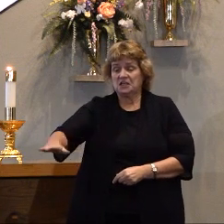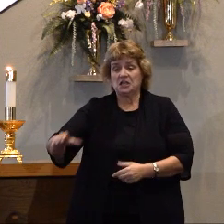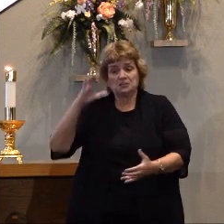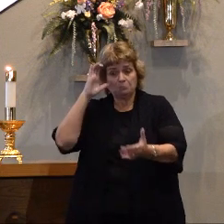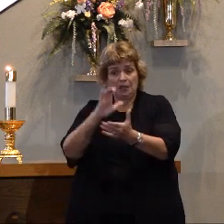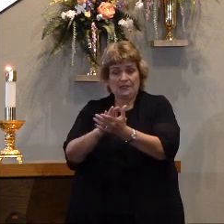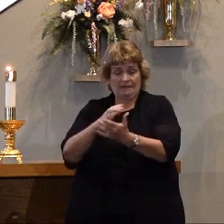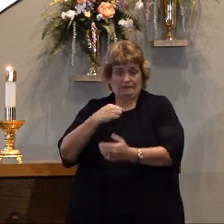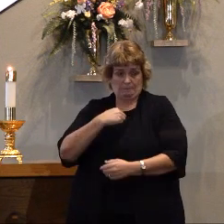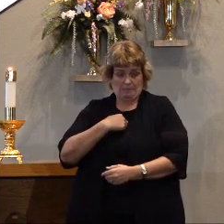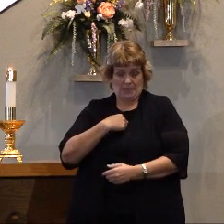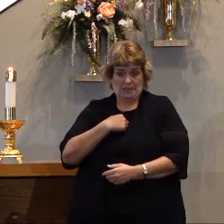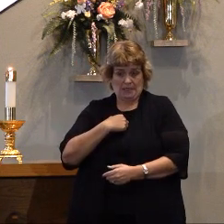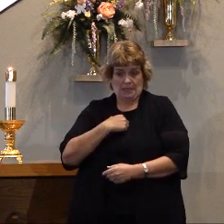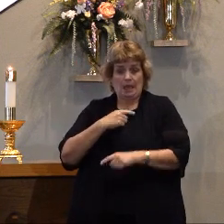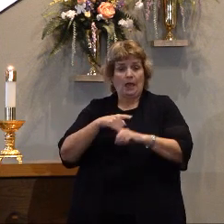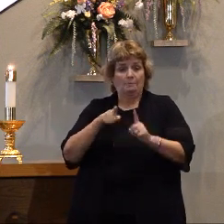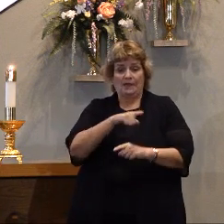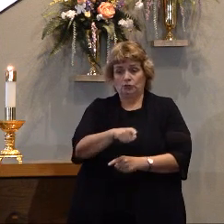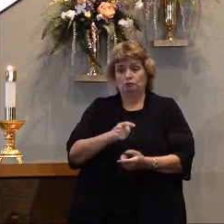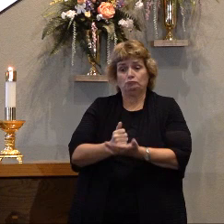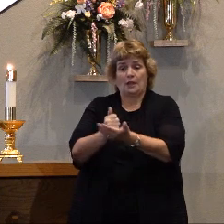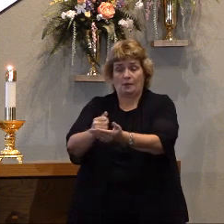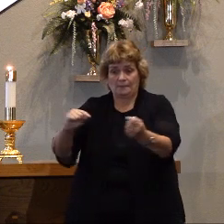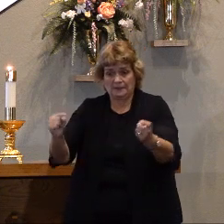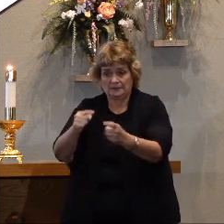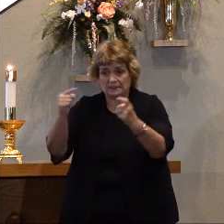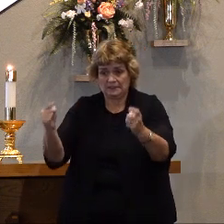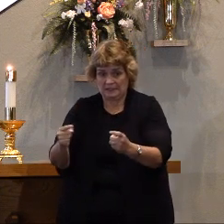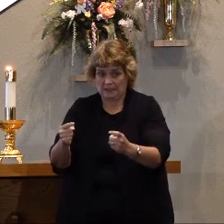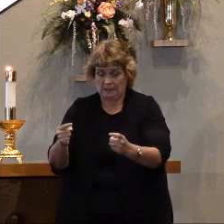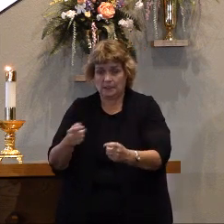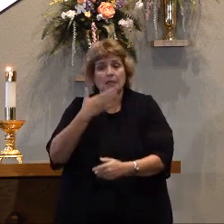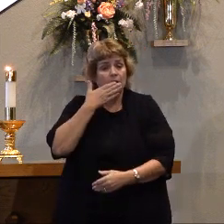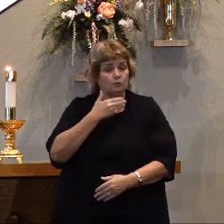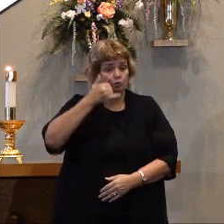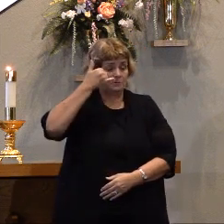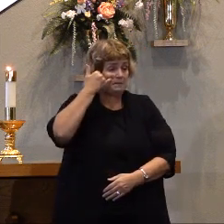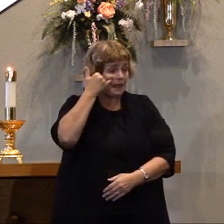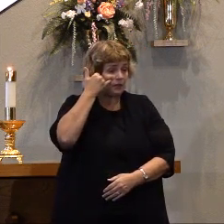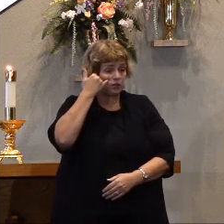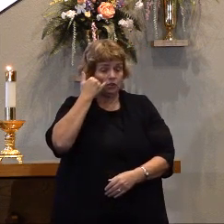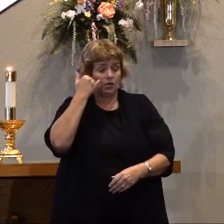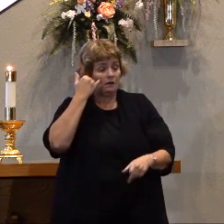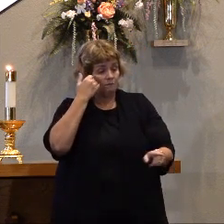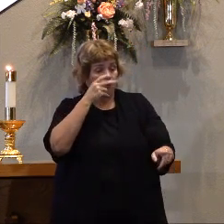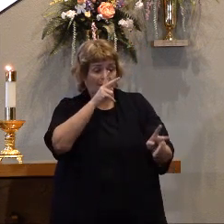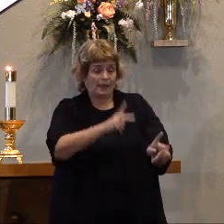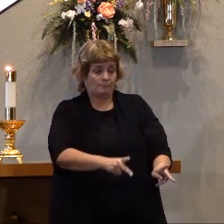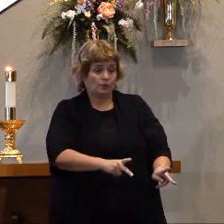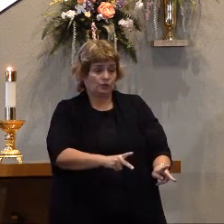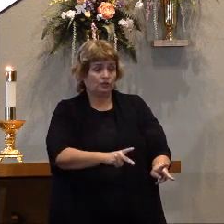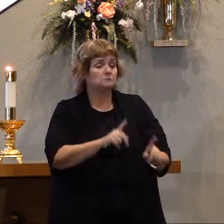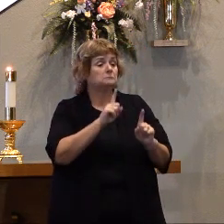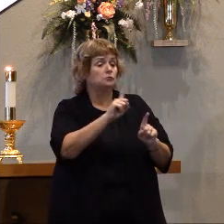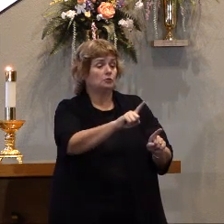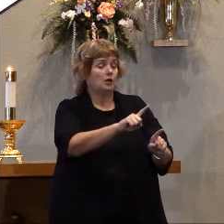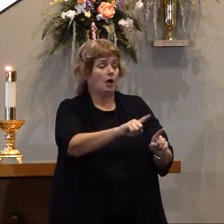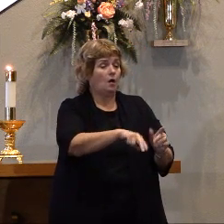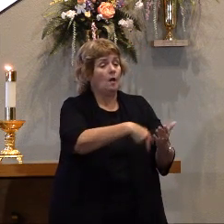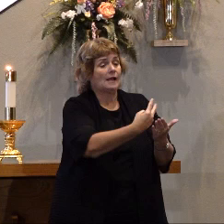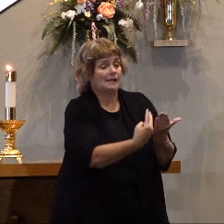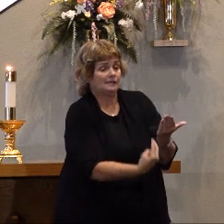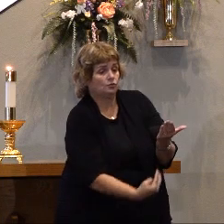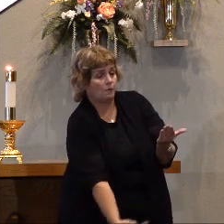would be better for him to have a large millstone hung around his neck and to be drowned in the depths of